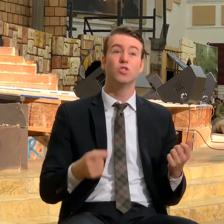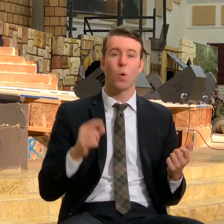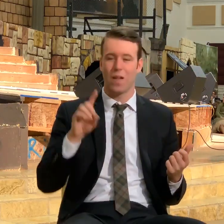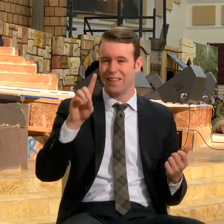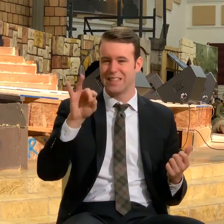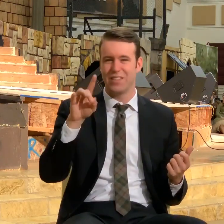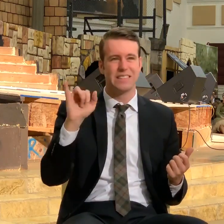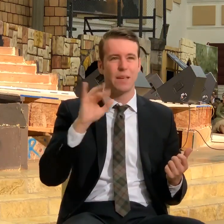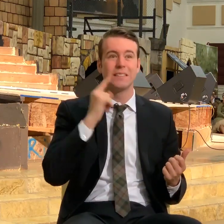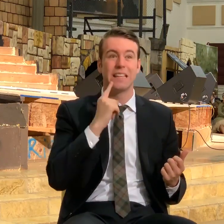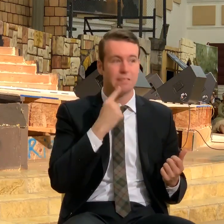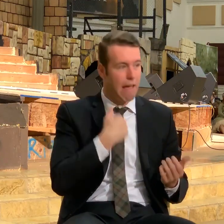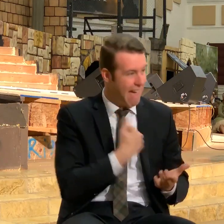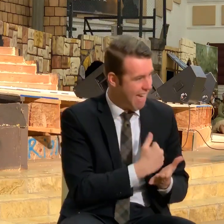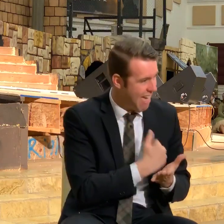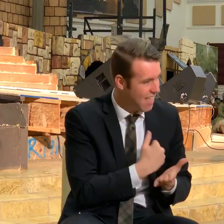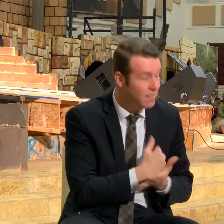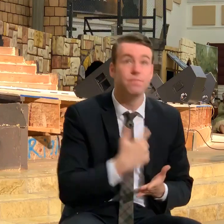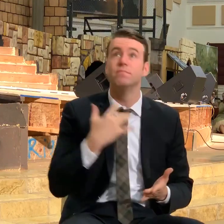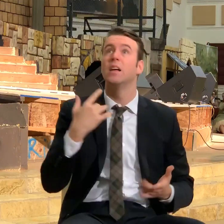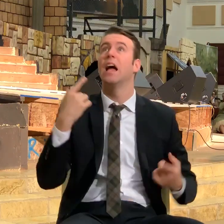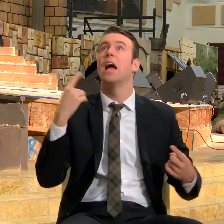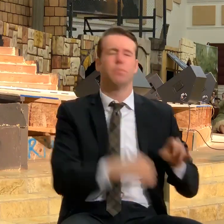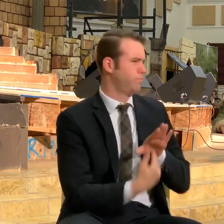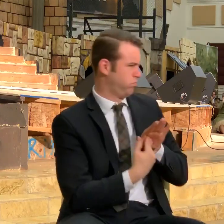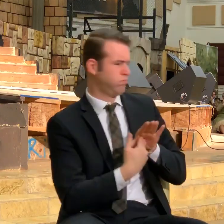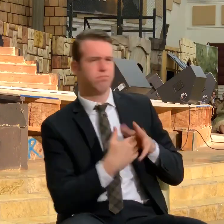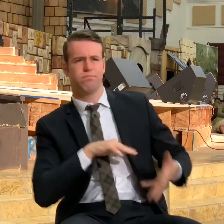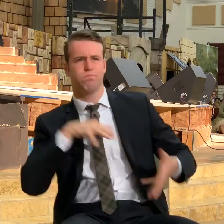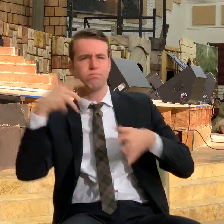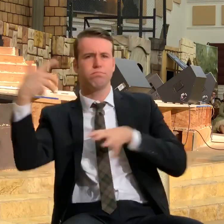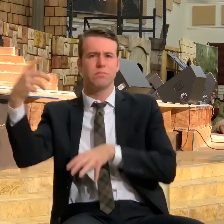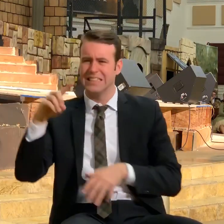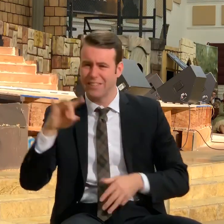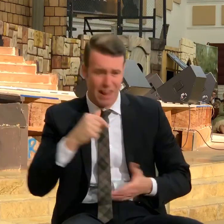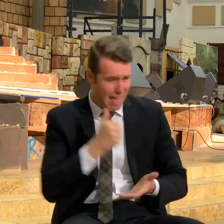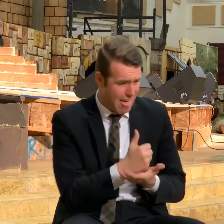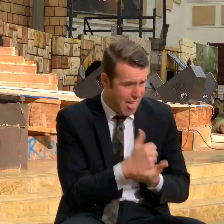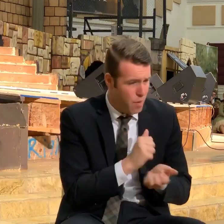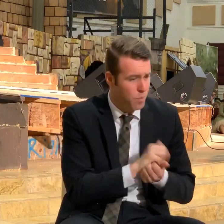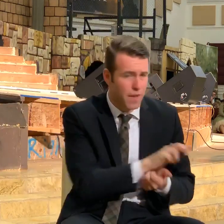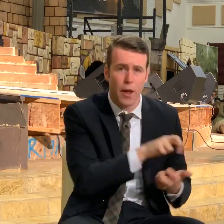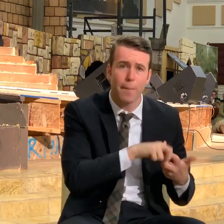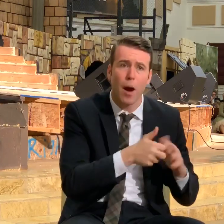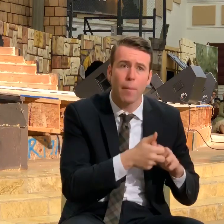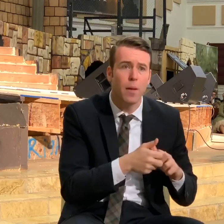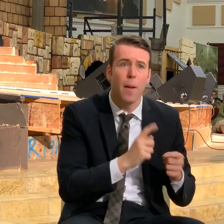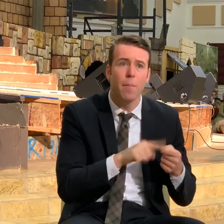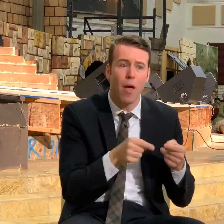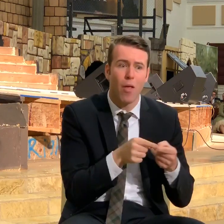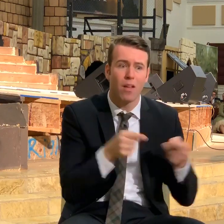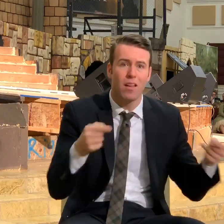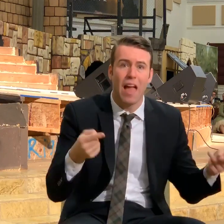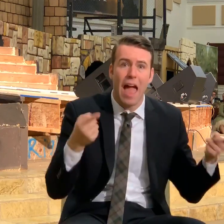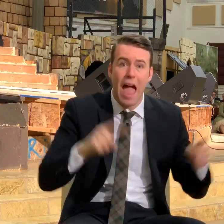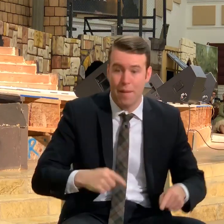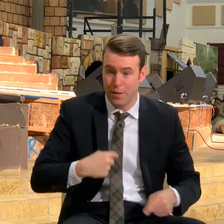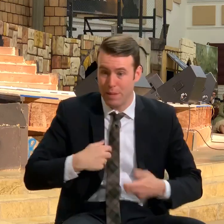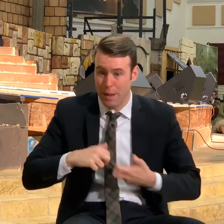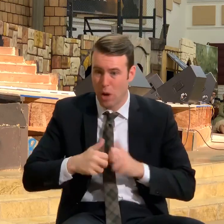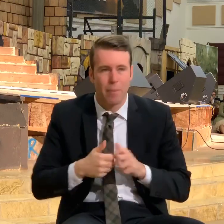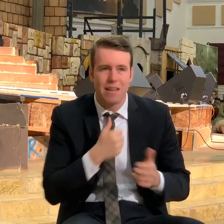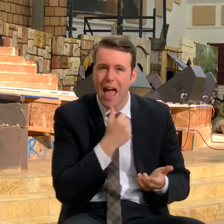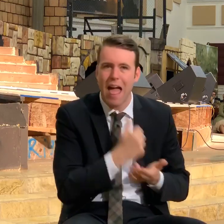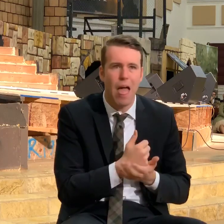rewarded my good with evil. He'd done his best to help them in their time of trouble, but they're not there for him.